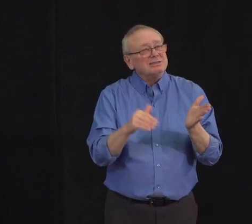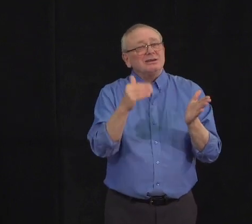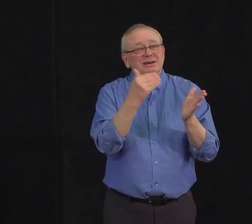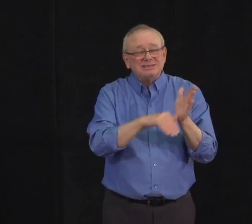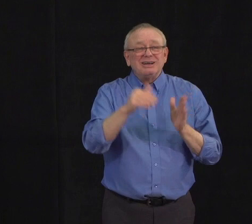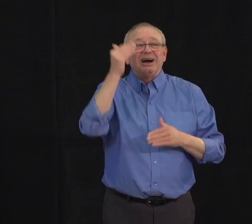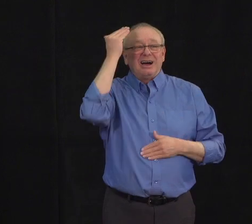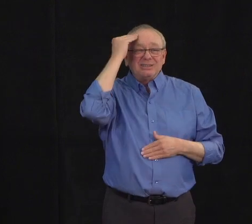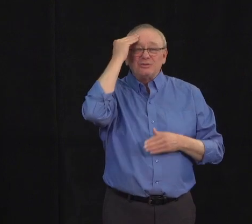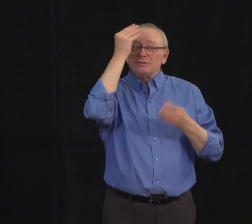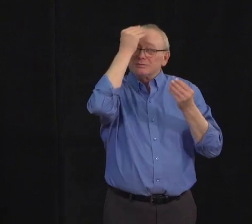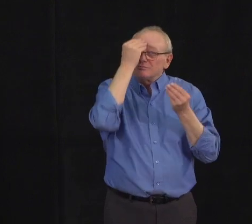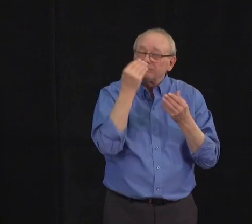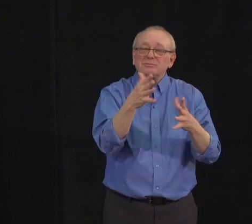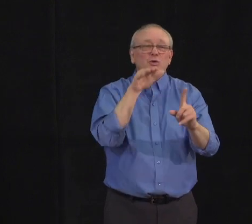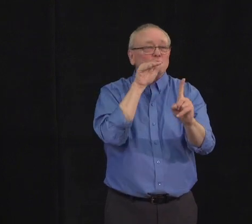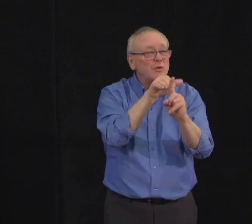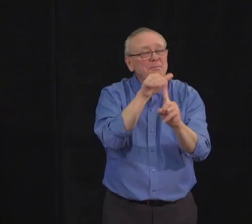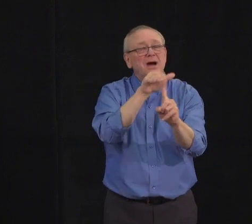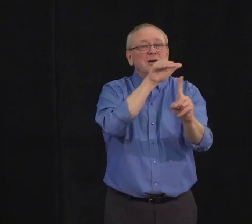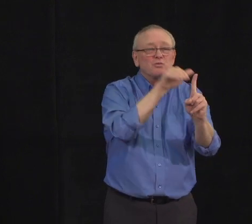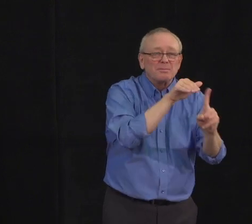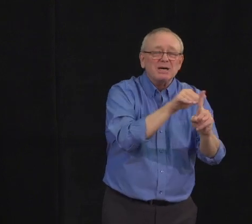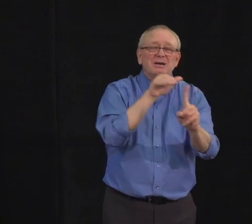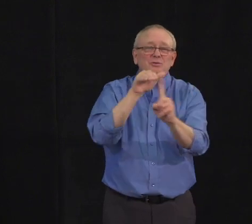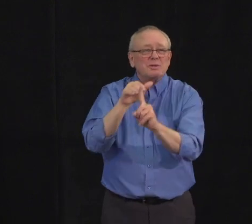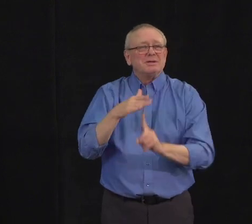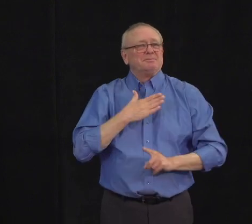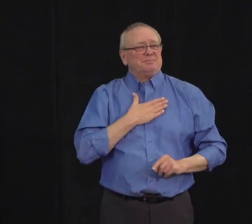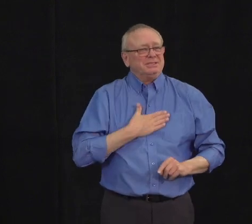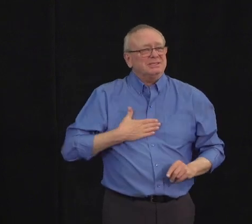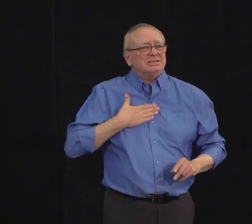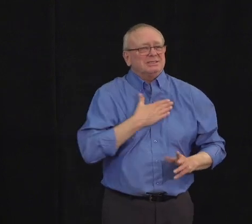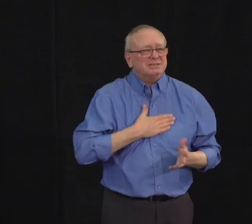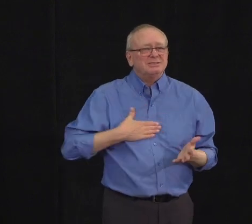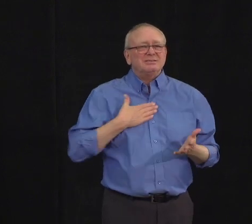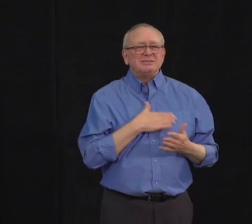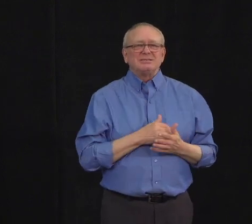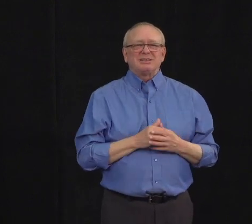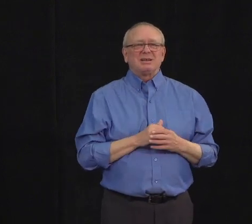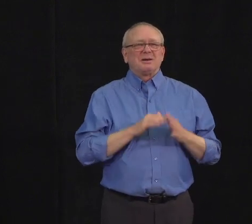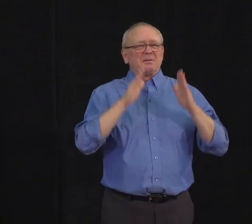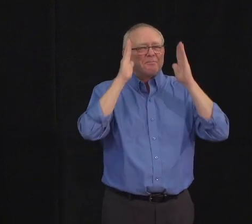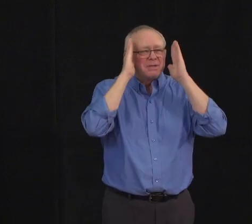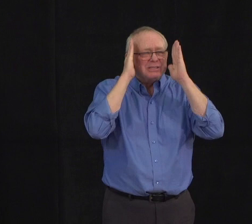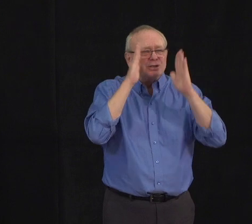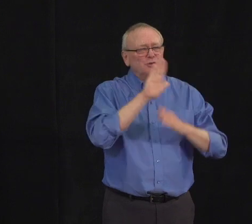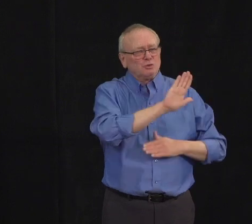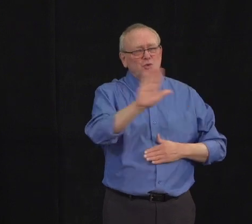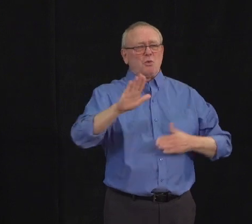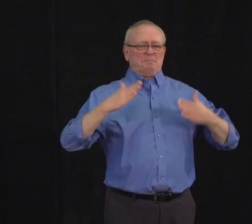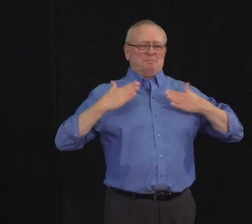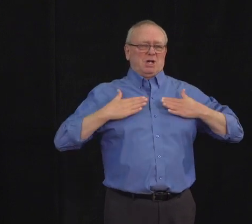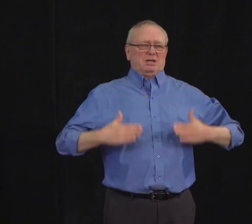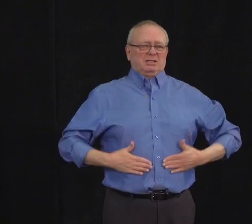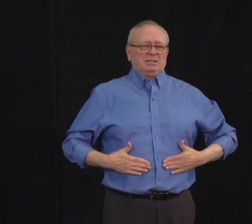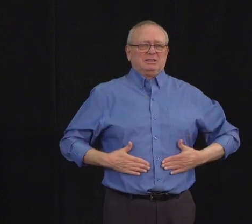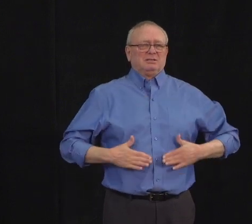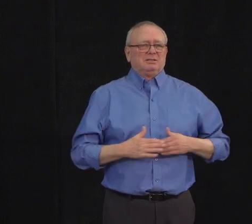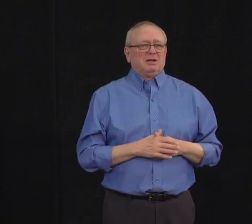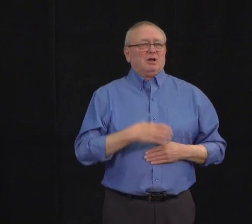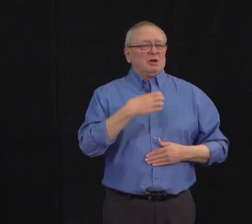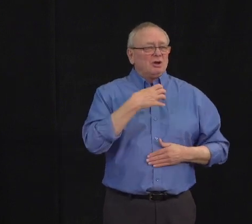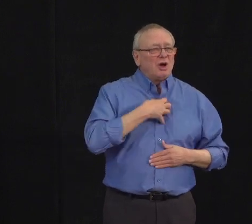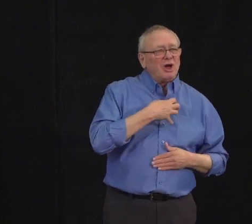I encourage all of you to be mindful of what your body is telling you and stay home if you have a cough, fever, runny nose, sore throat,